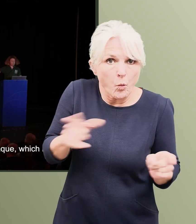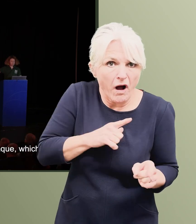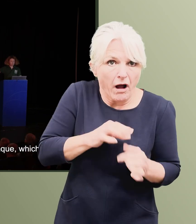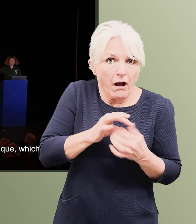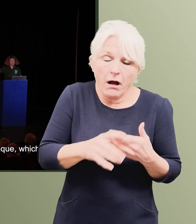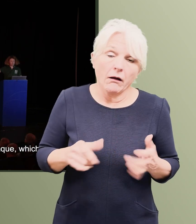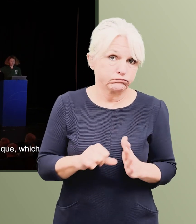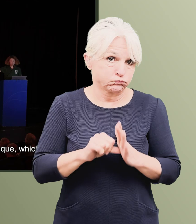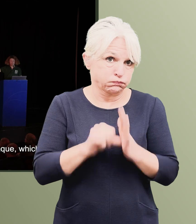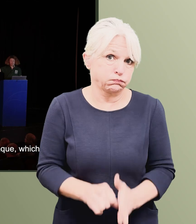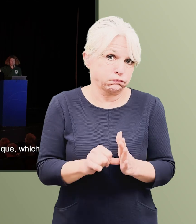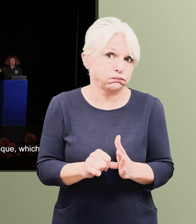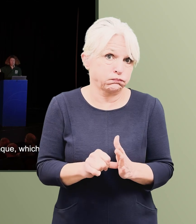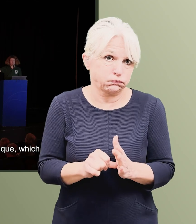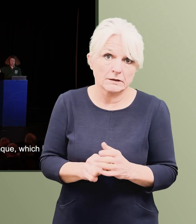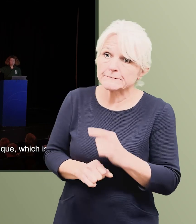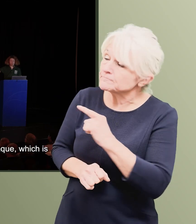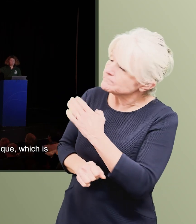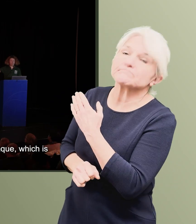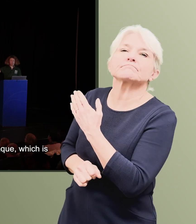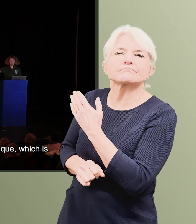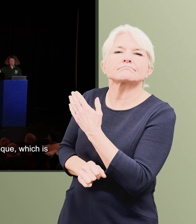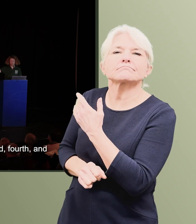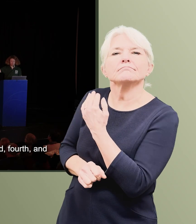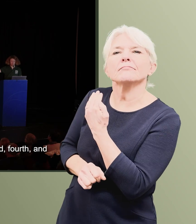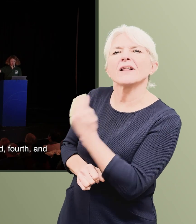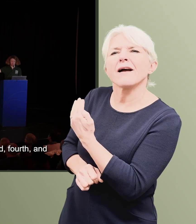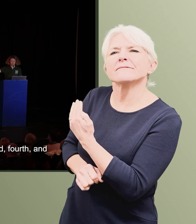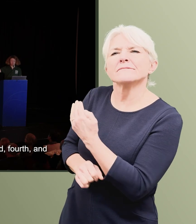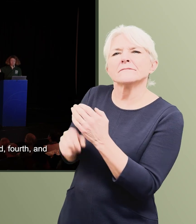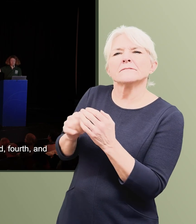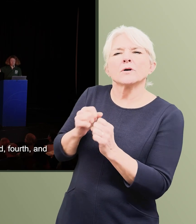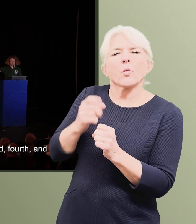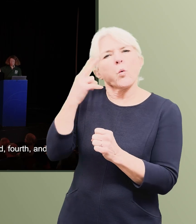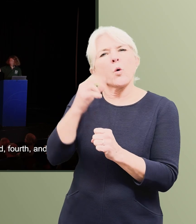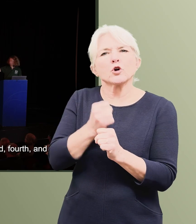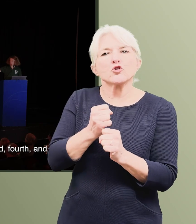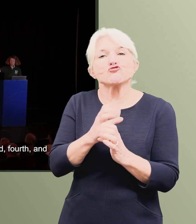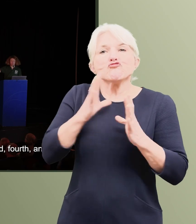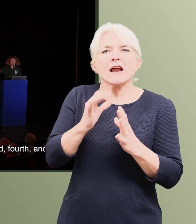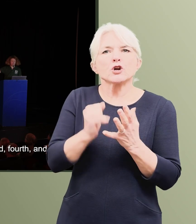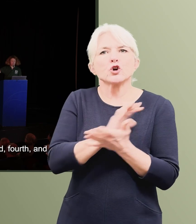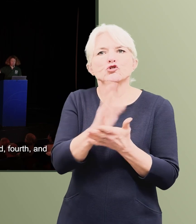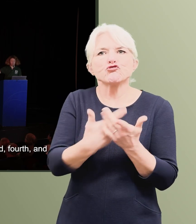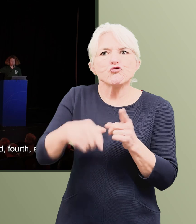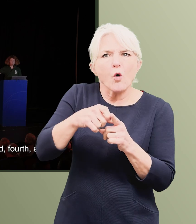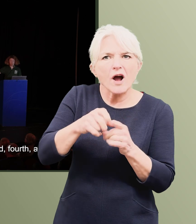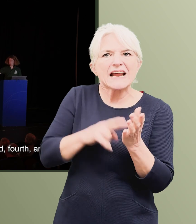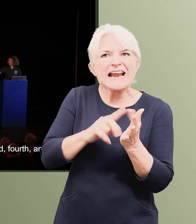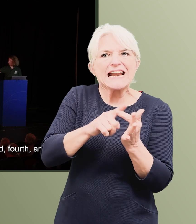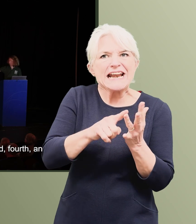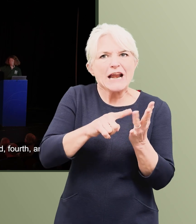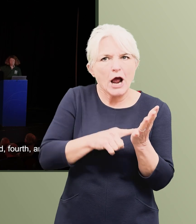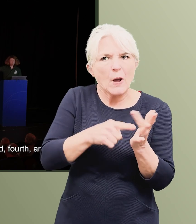Grey Cloyd Neolithic plaque, which is the only one that has ever been found in Wales. So we would have the second, third, fourth,